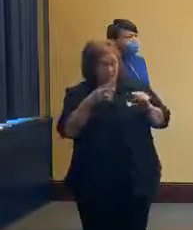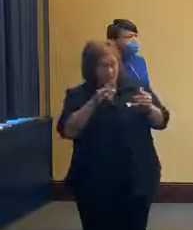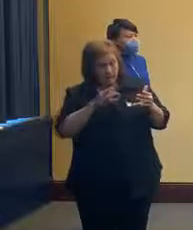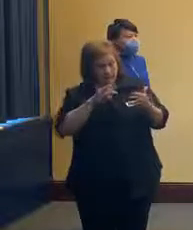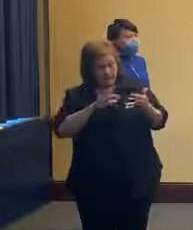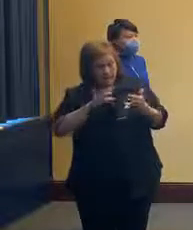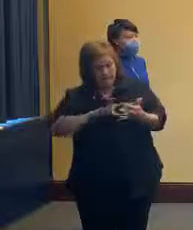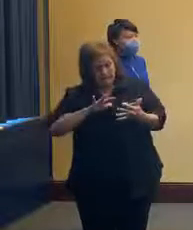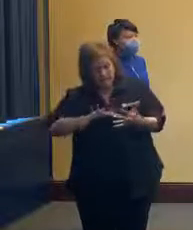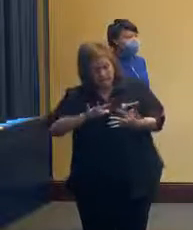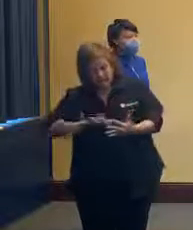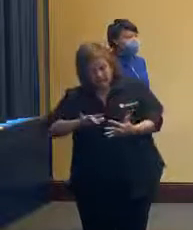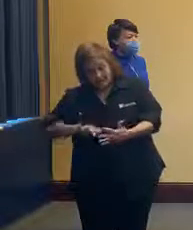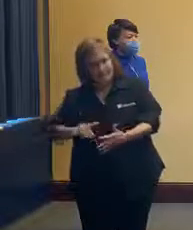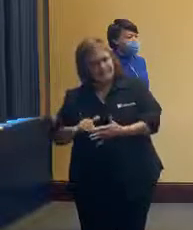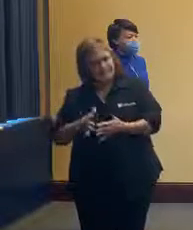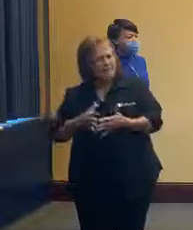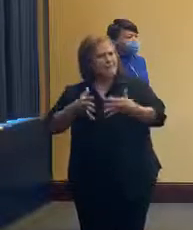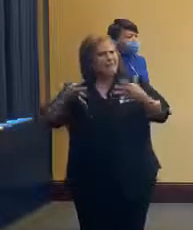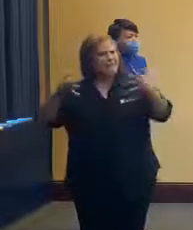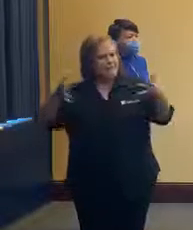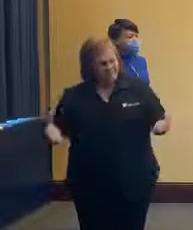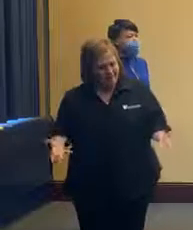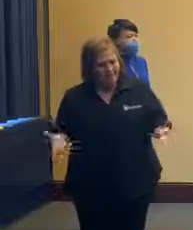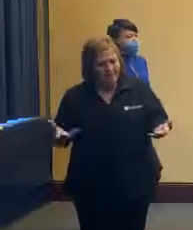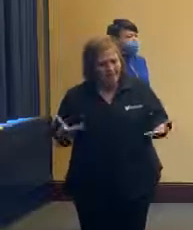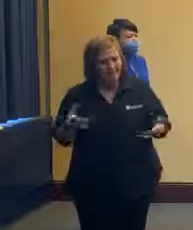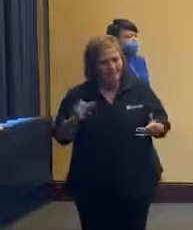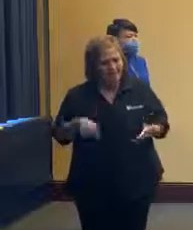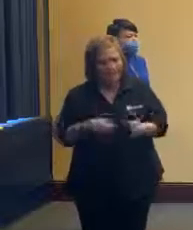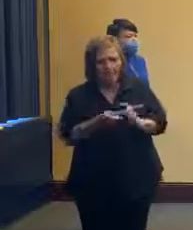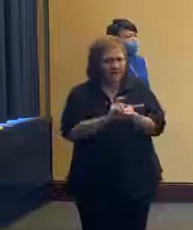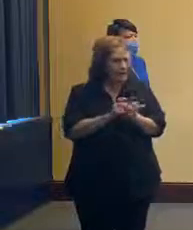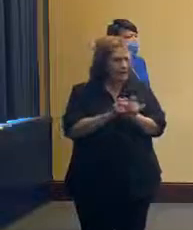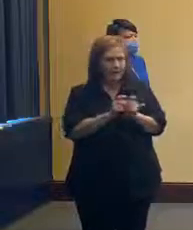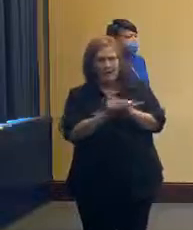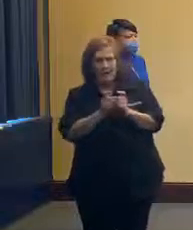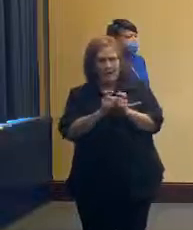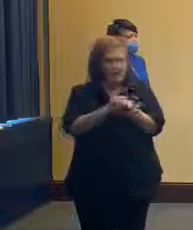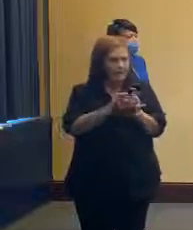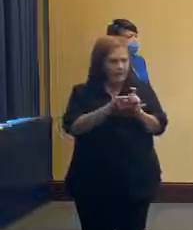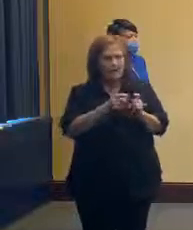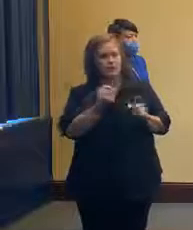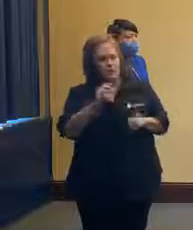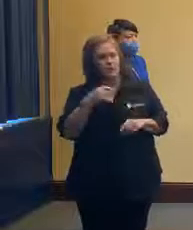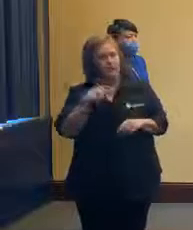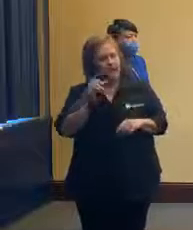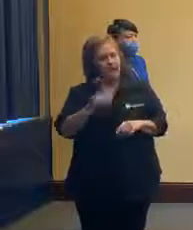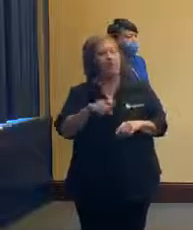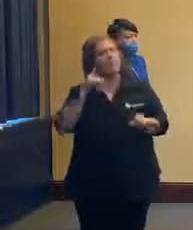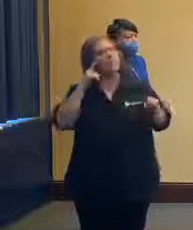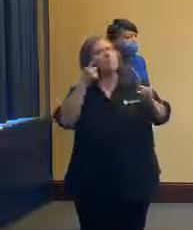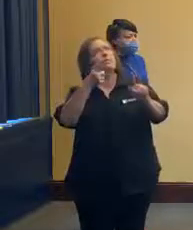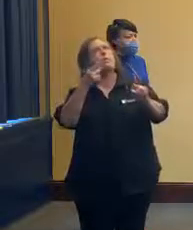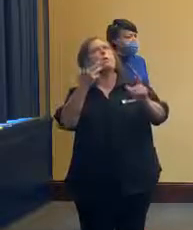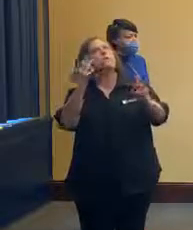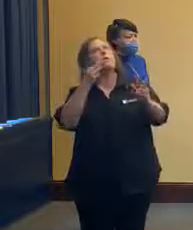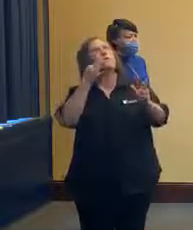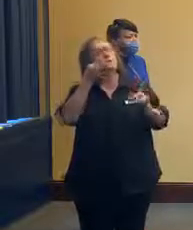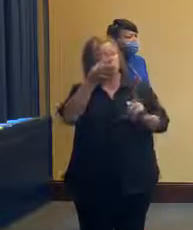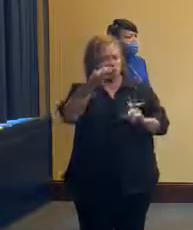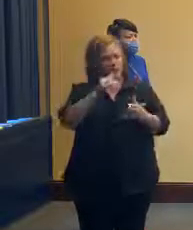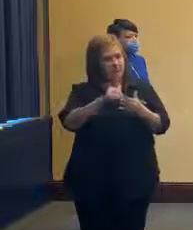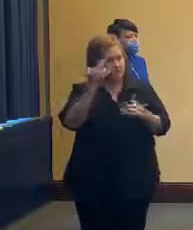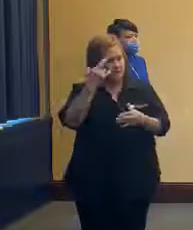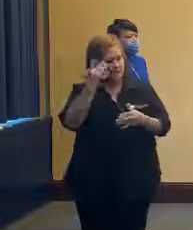and analysis, and then sometimes you have to repivot and change. So we want to be able to have the flexibility for the long term, and that's the reason, the rationale